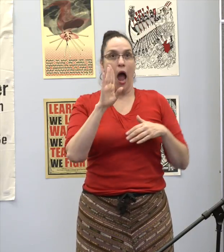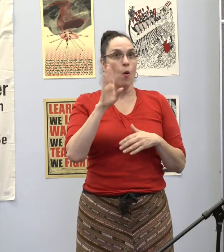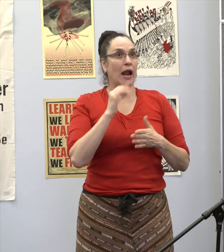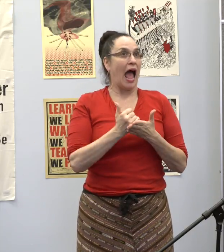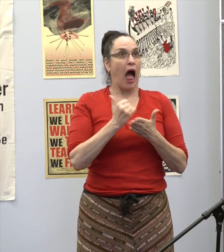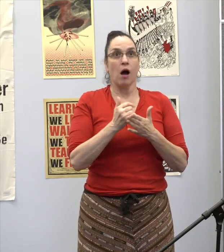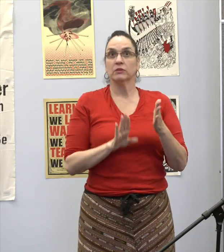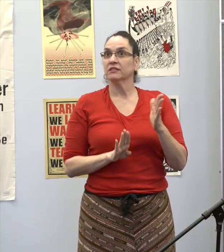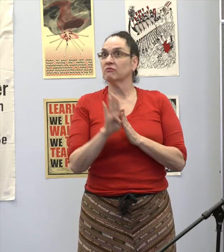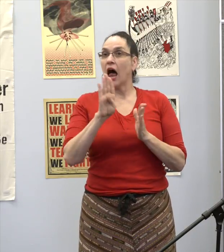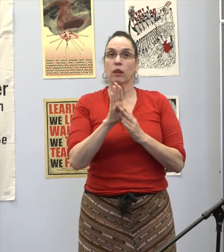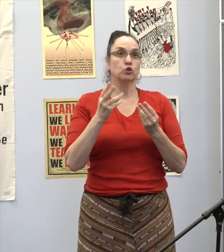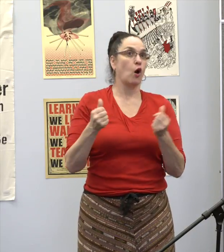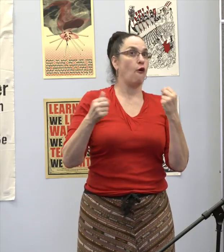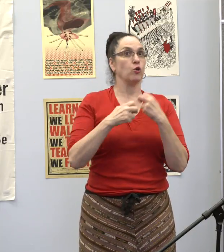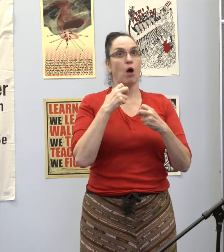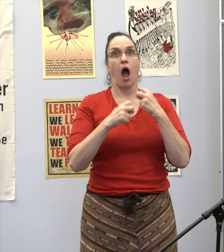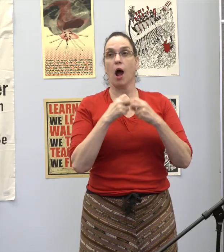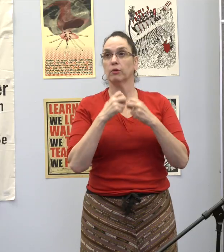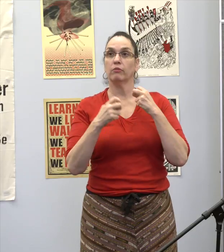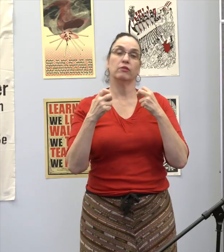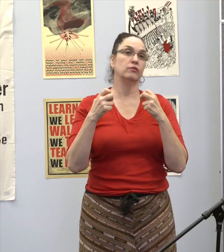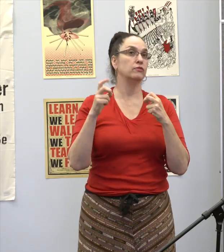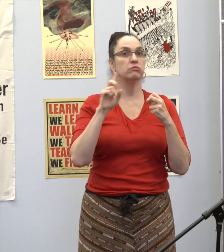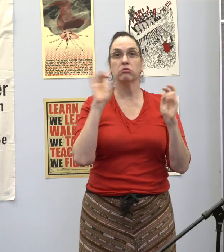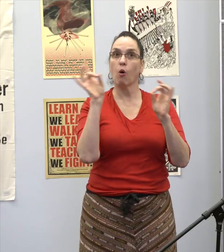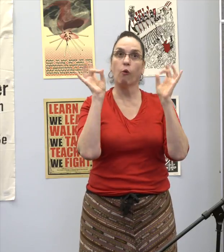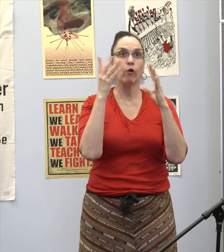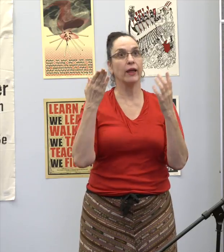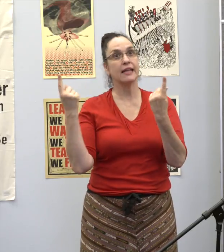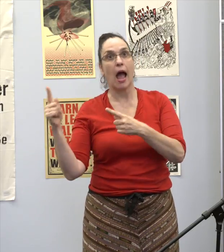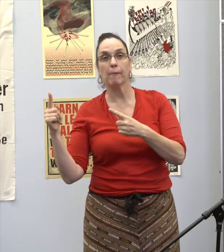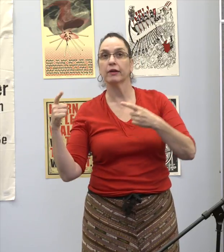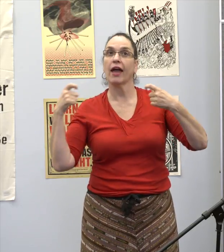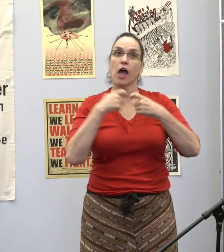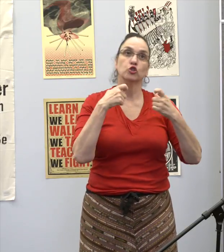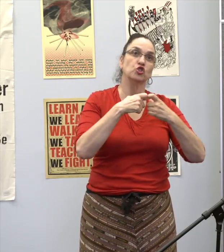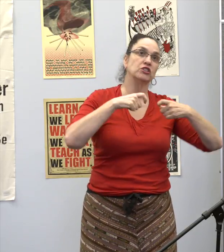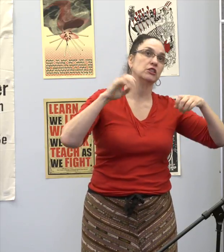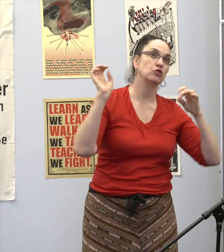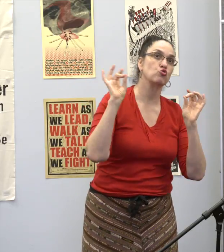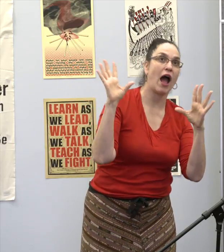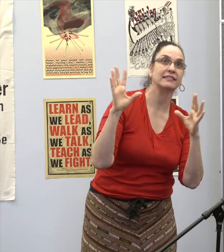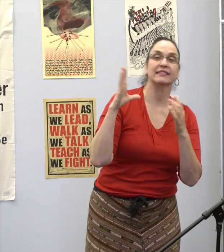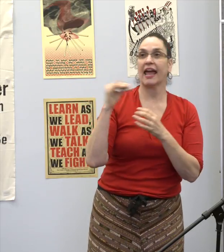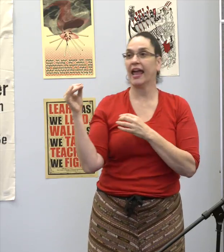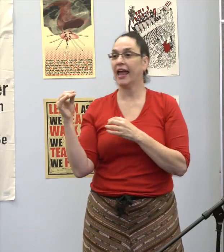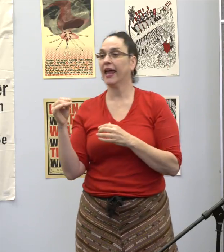them, solve the problem of two crises in Baltimore, the energy crisis and the waste crisis. But that's not